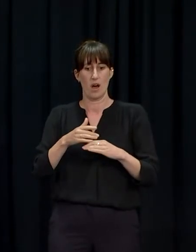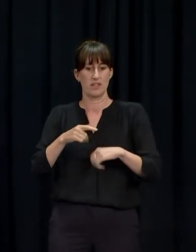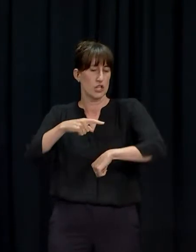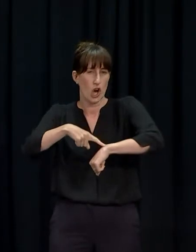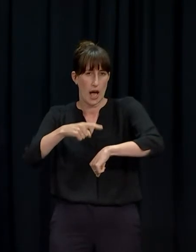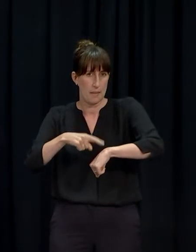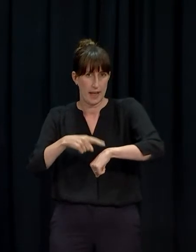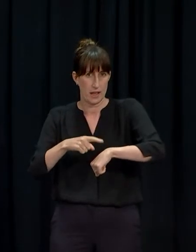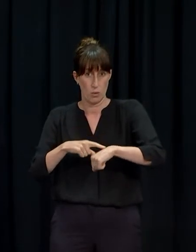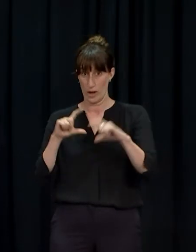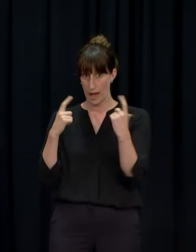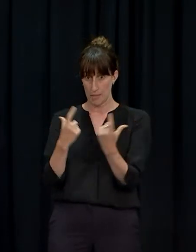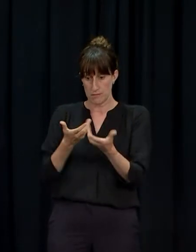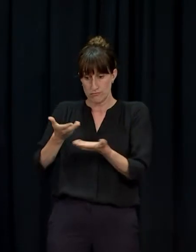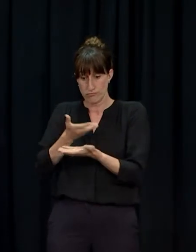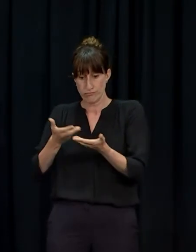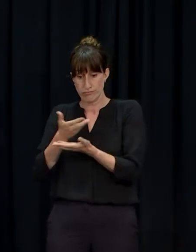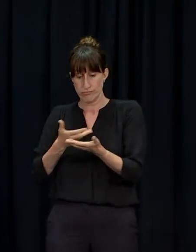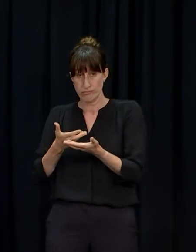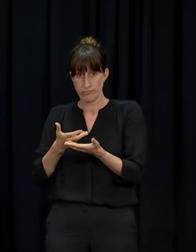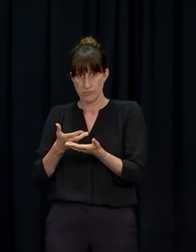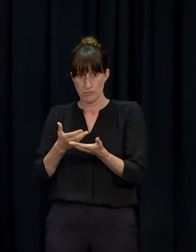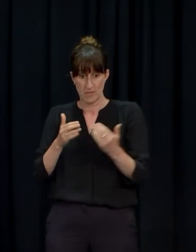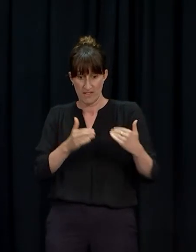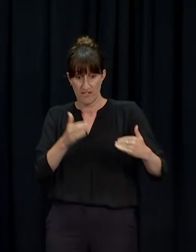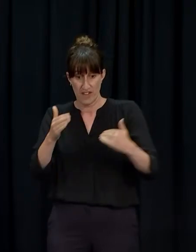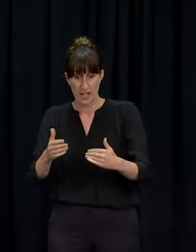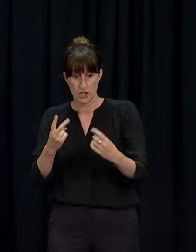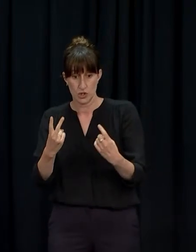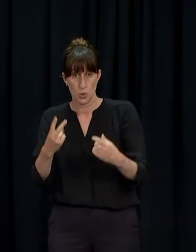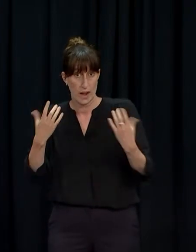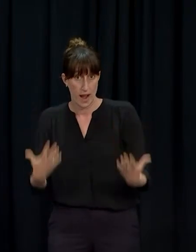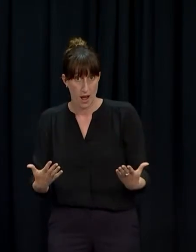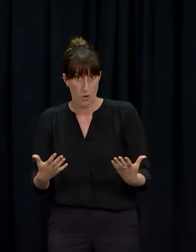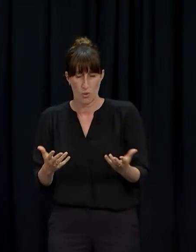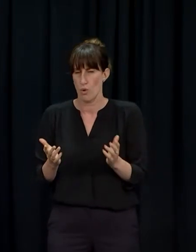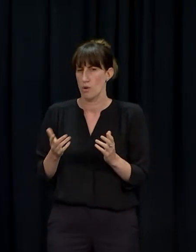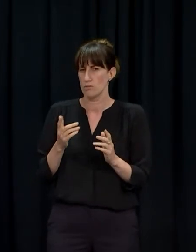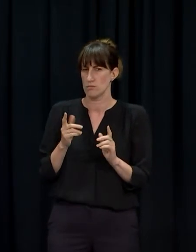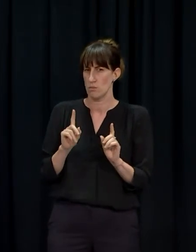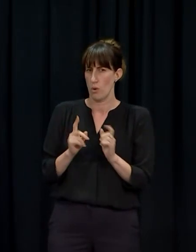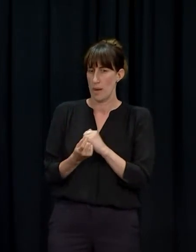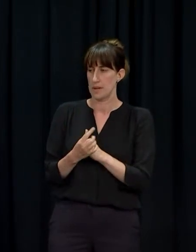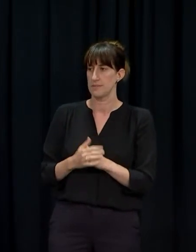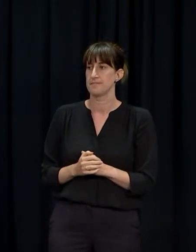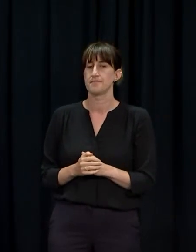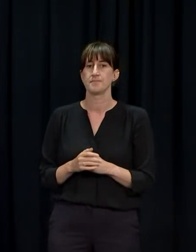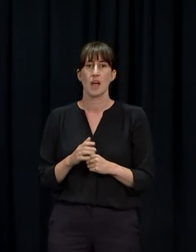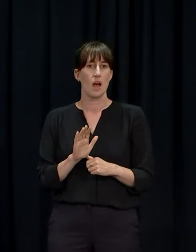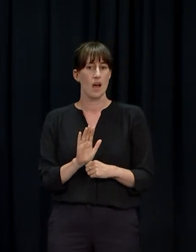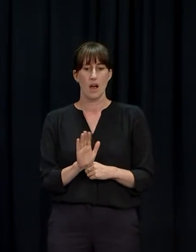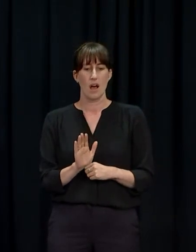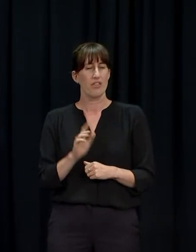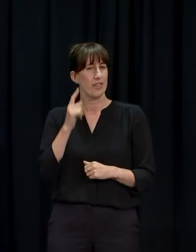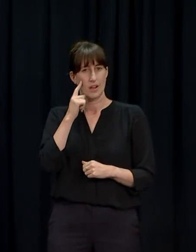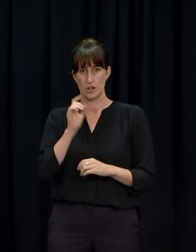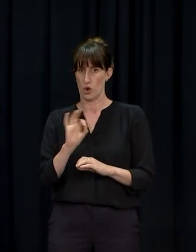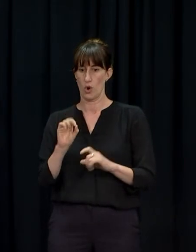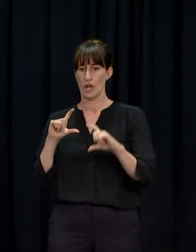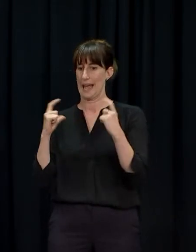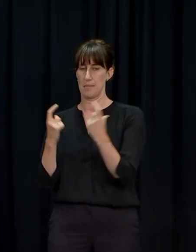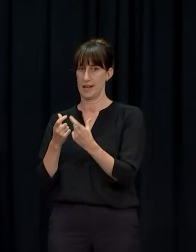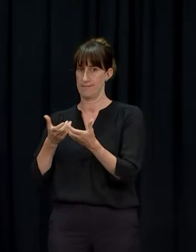so no, I don't imagine it is a cabinet decision, but it is a matter of looking across these